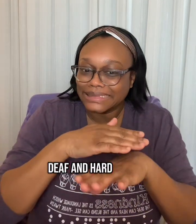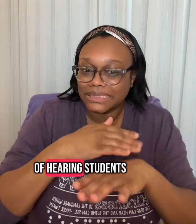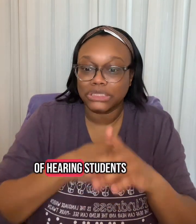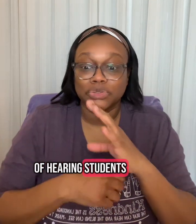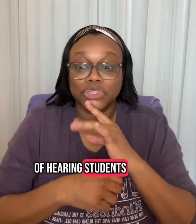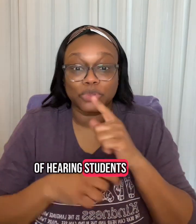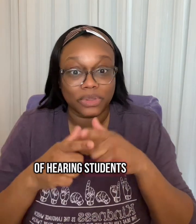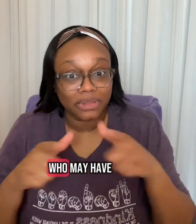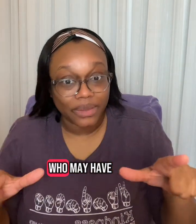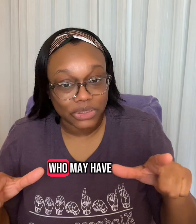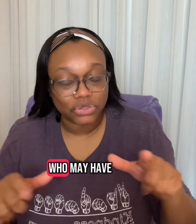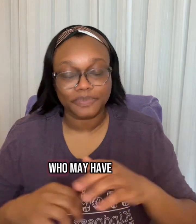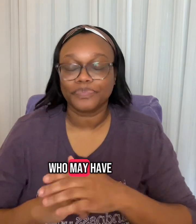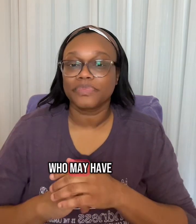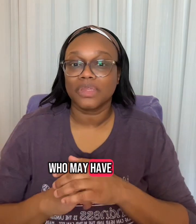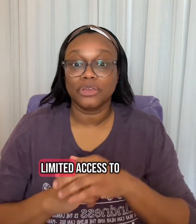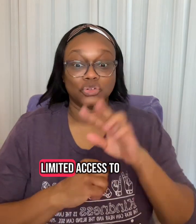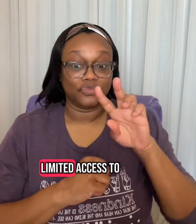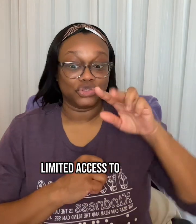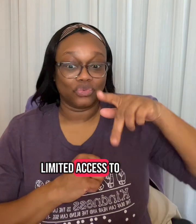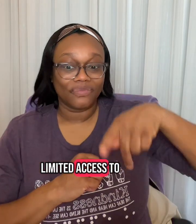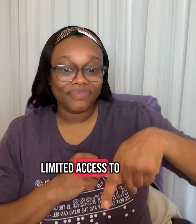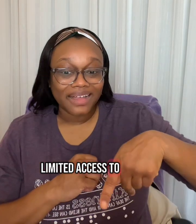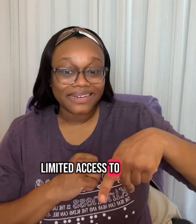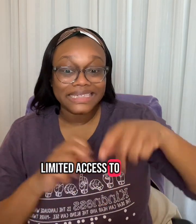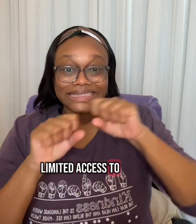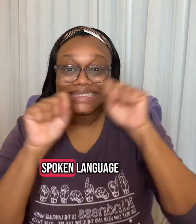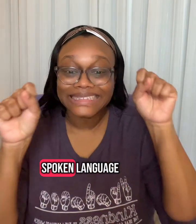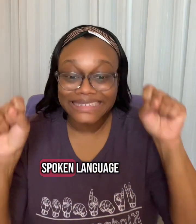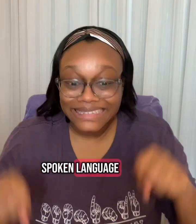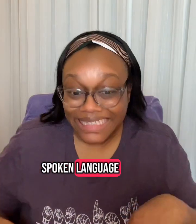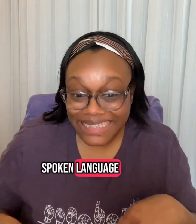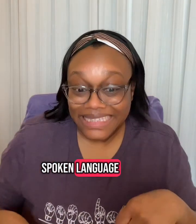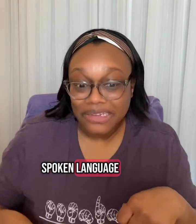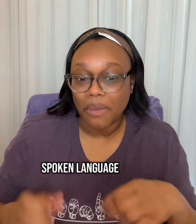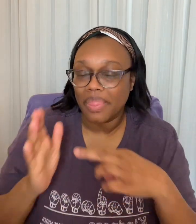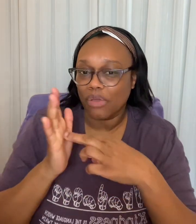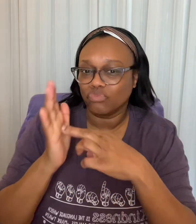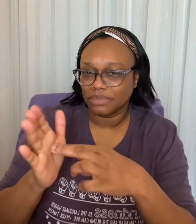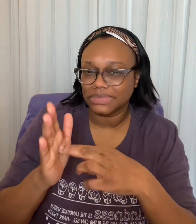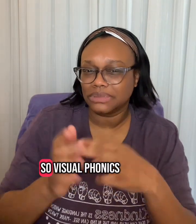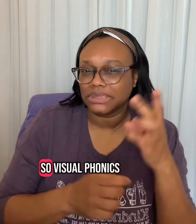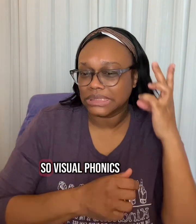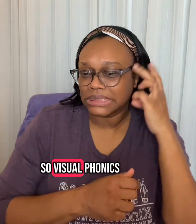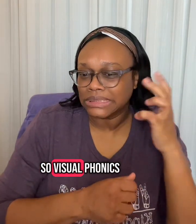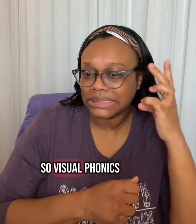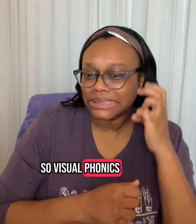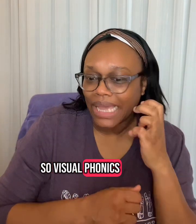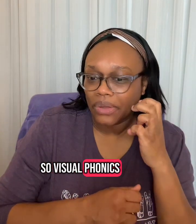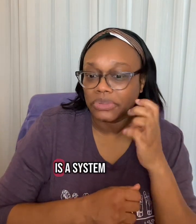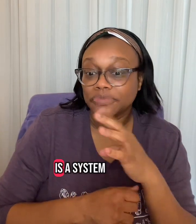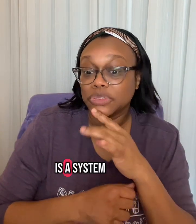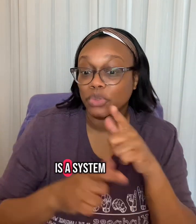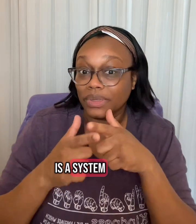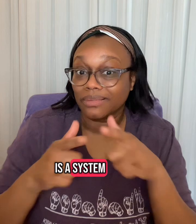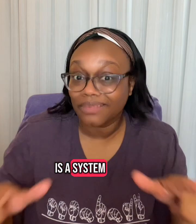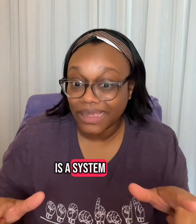hearing students who may have limited access to spoken language. So visual phonics is a system